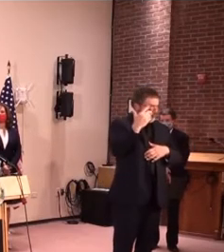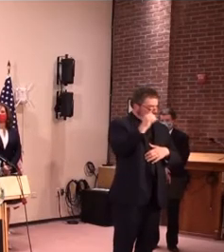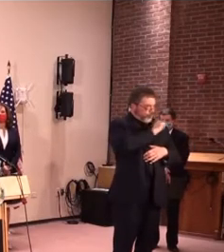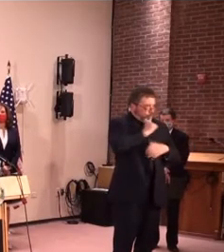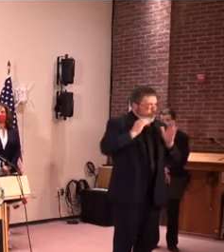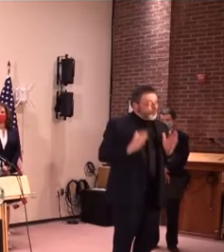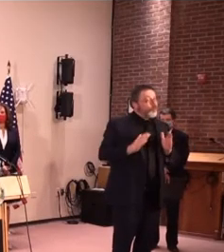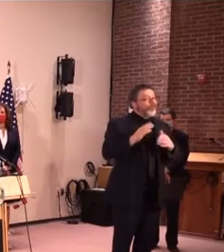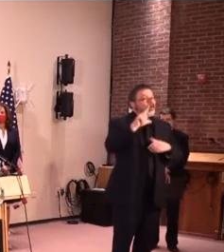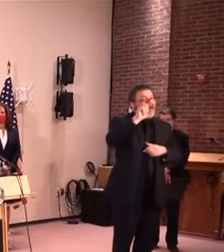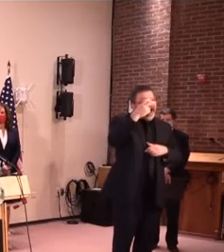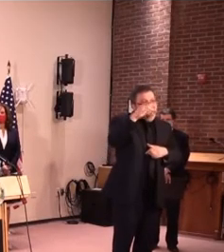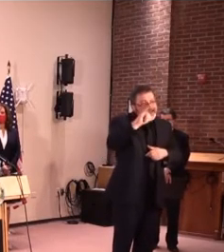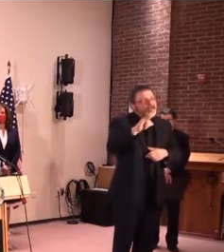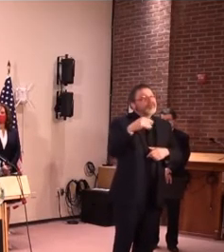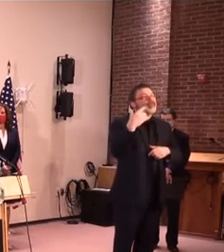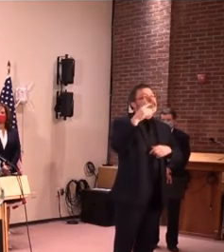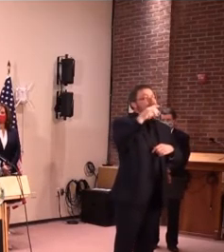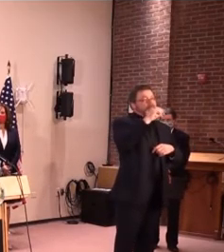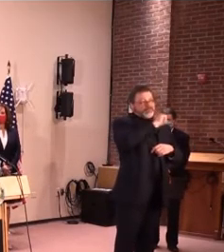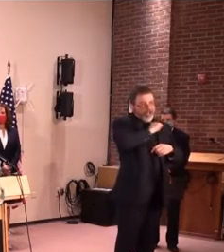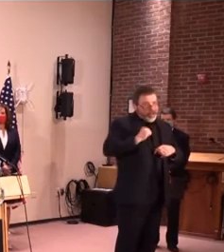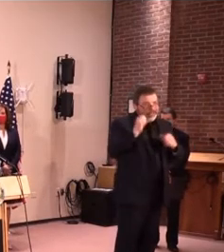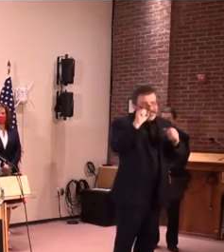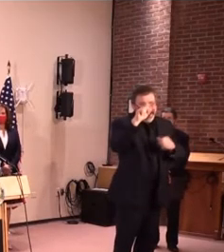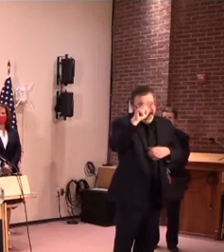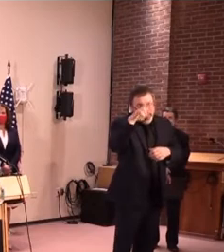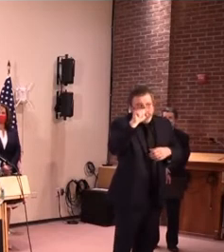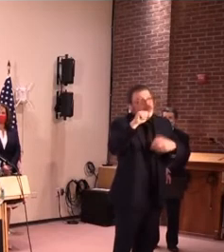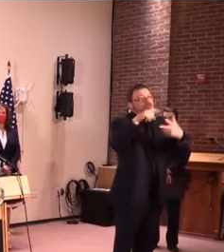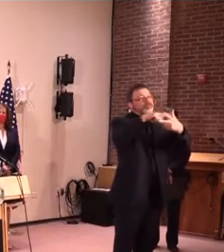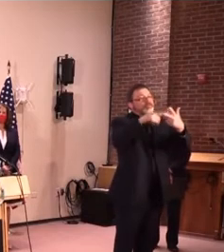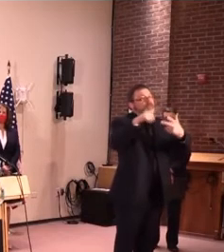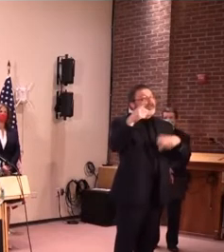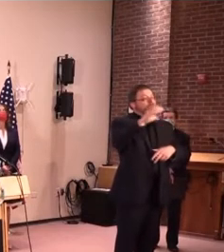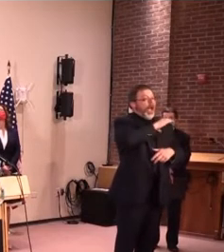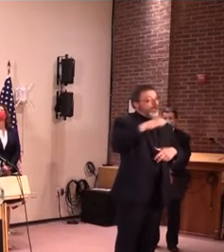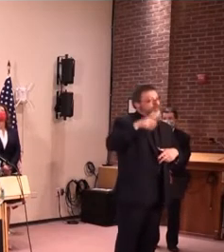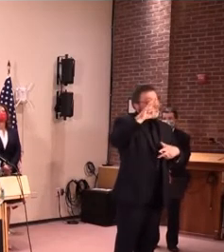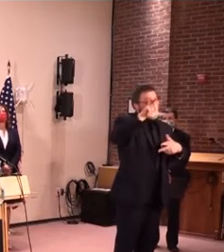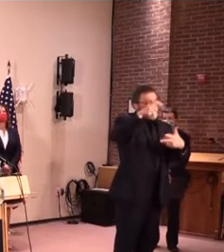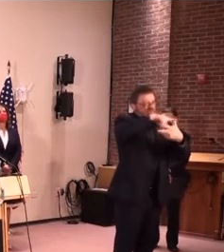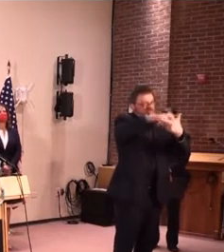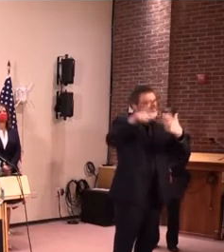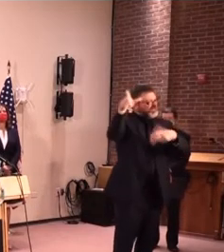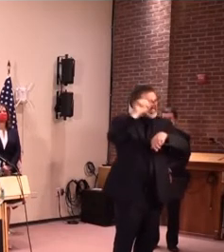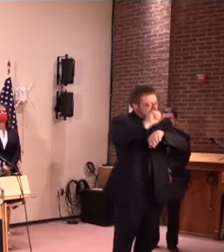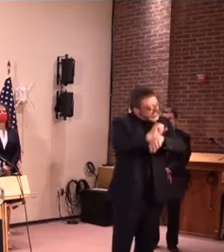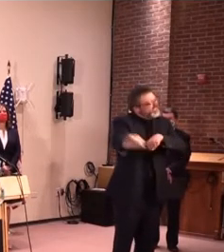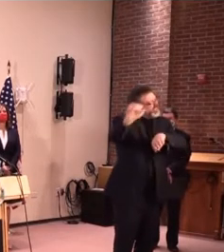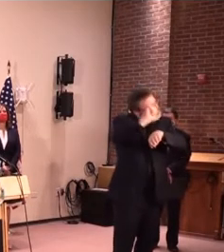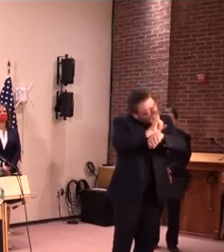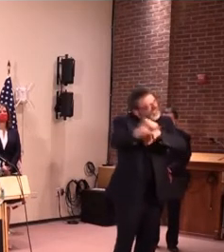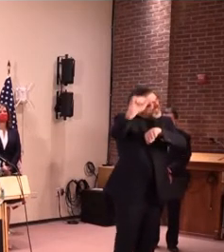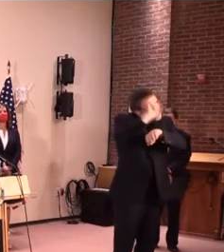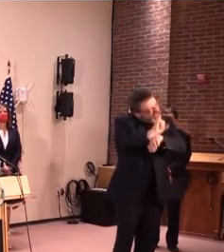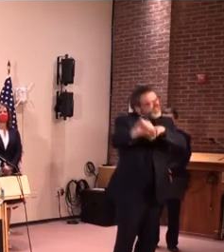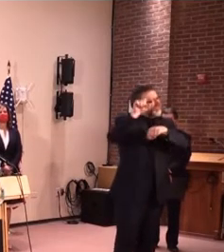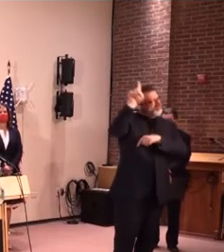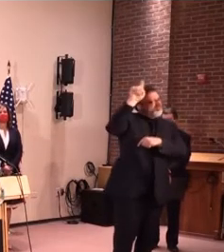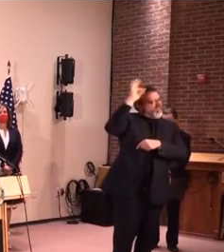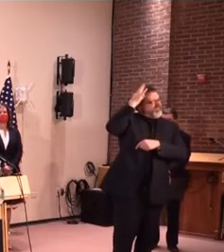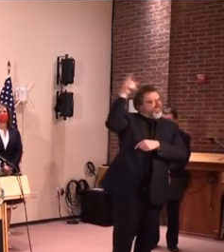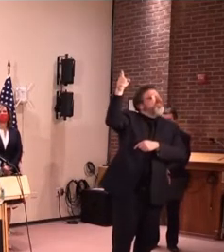for their work to secure CARES Act funding for Vermont. Without them and the efforts of their talented staff, we wouldn't be